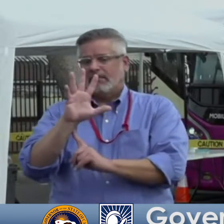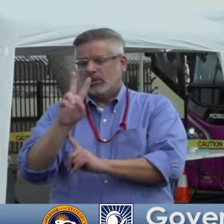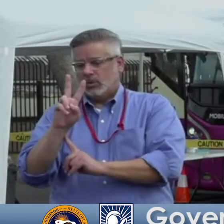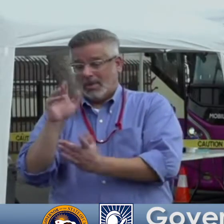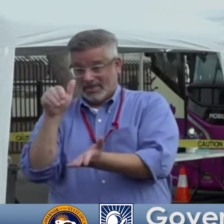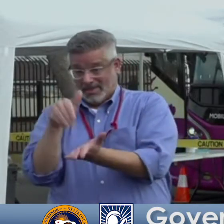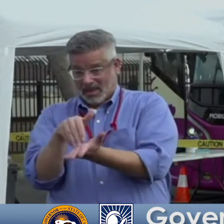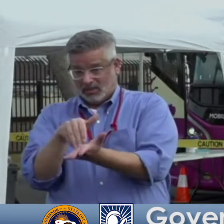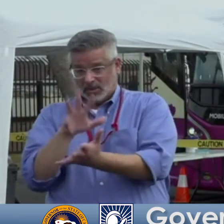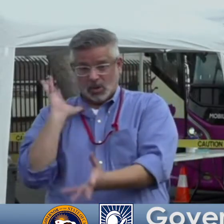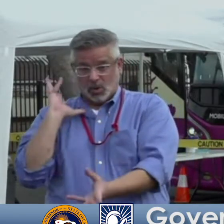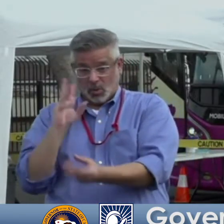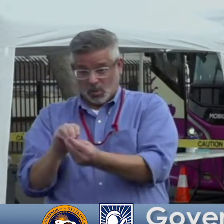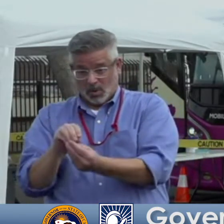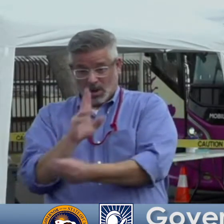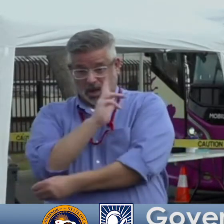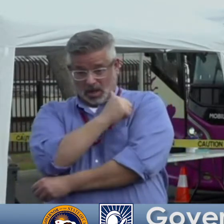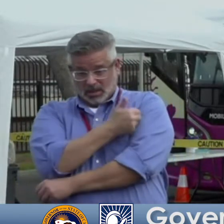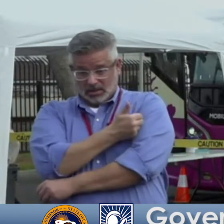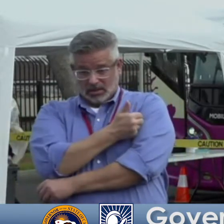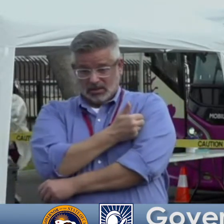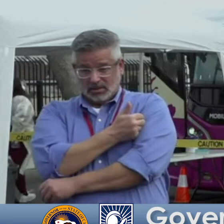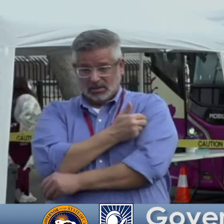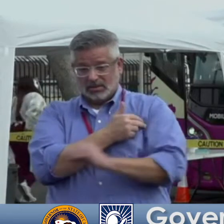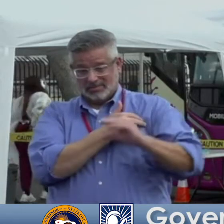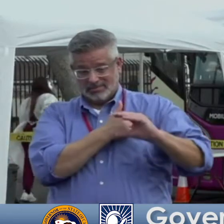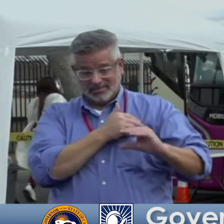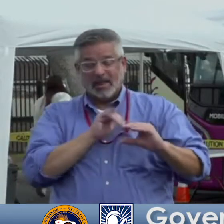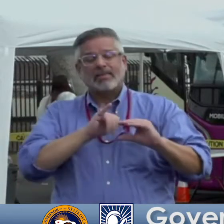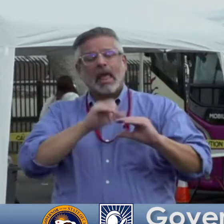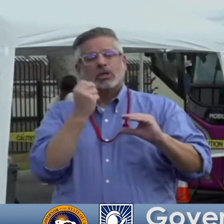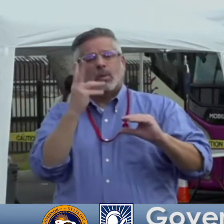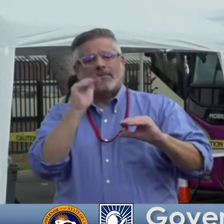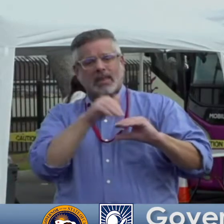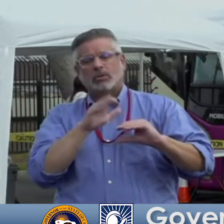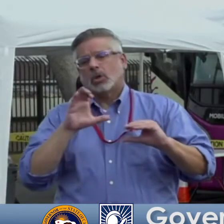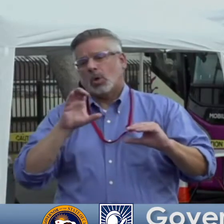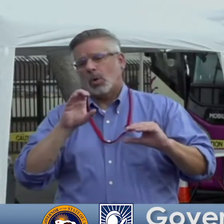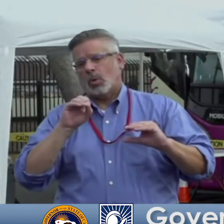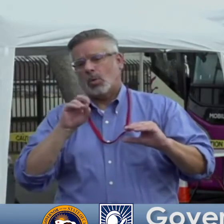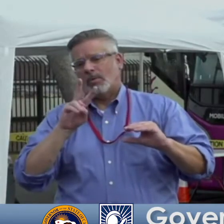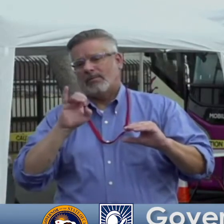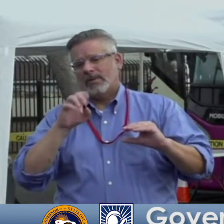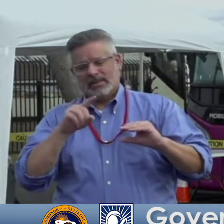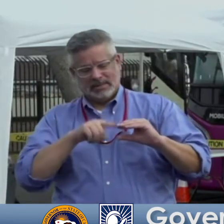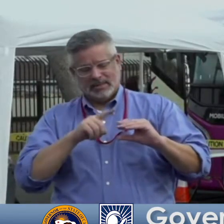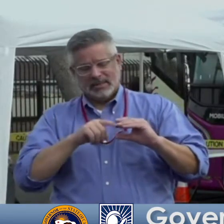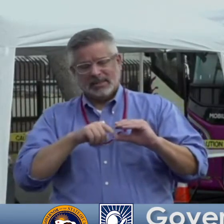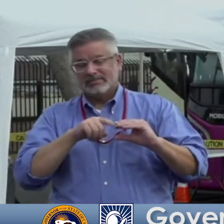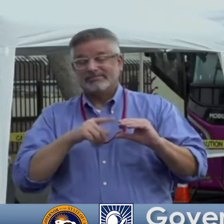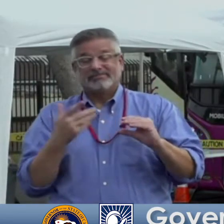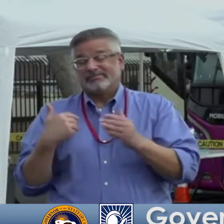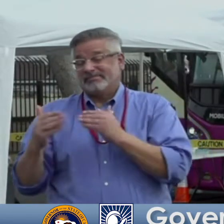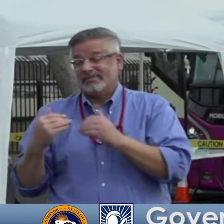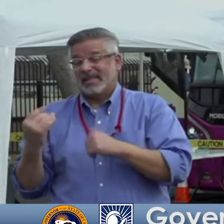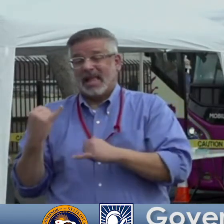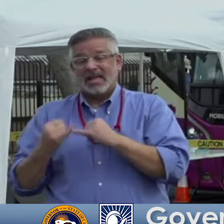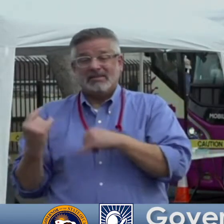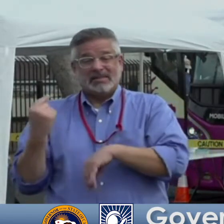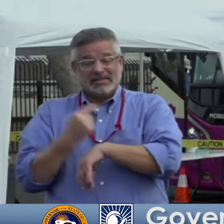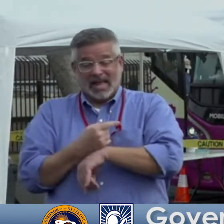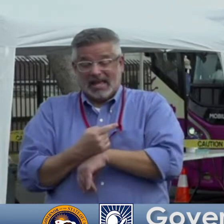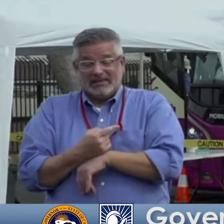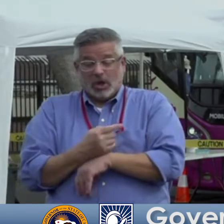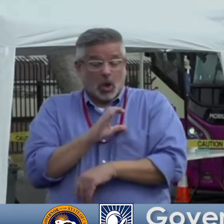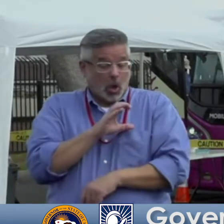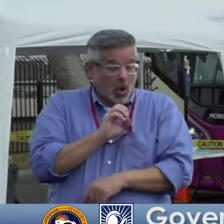52,000 total hospital census, just 12,000 or so for COVID. At the end of the day, COVID or not, we have to support our